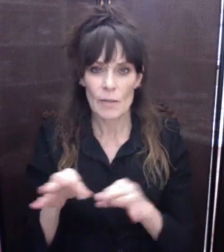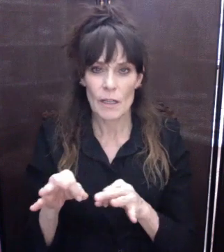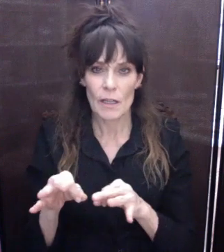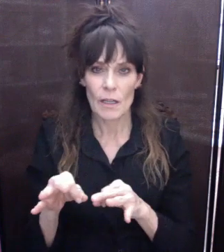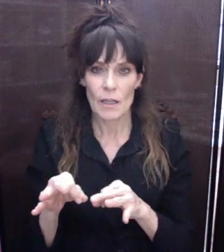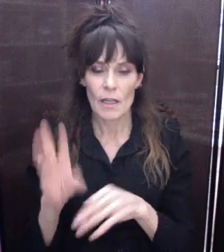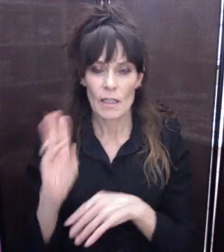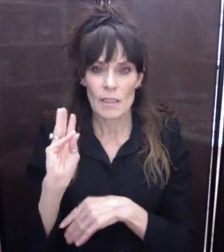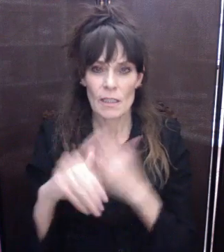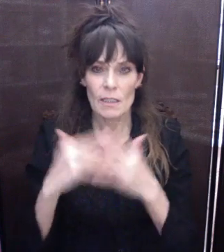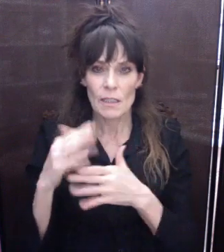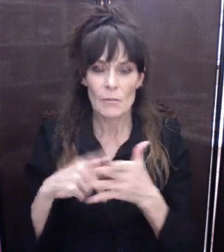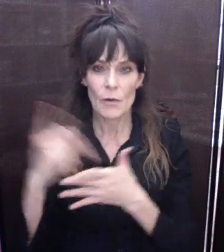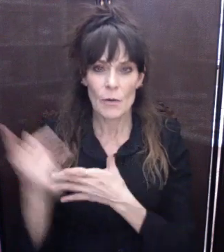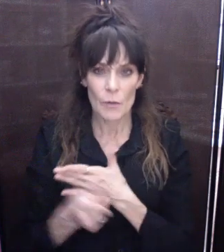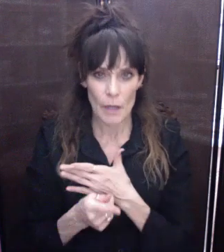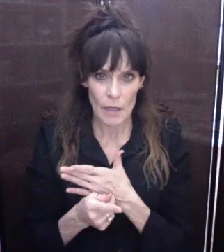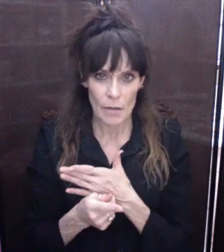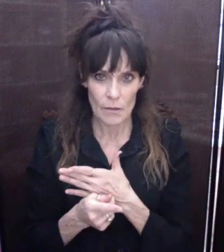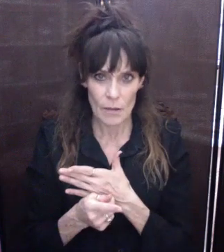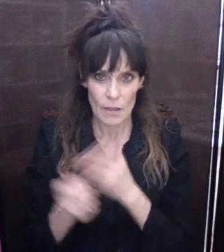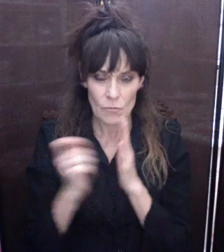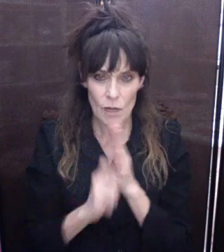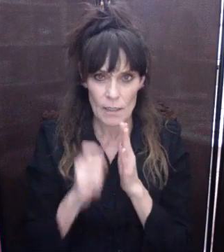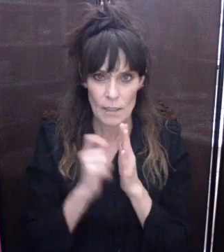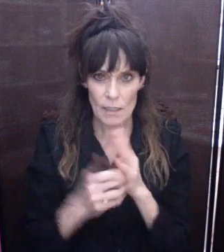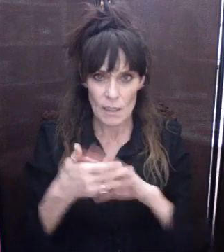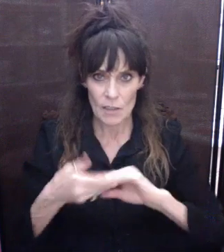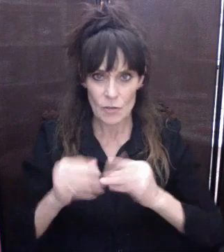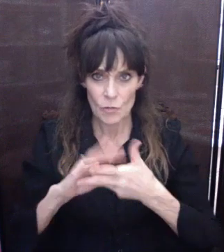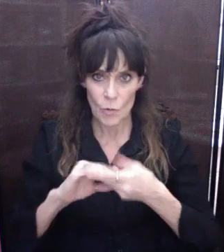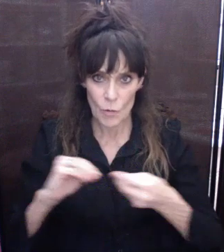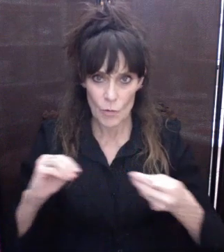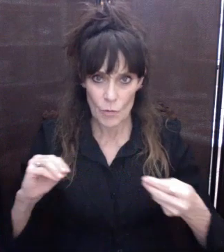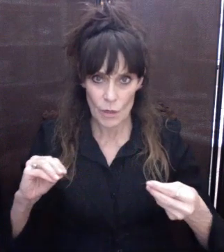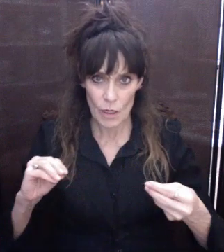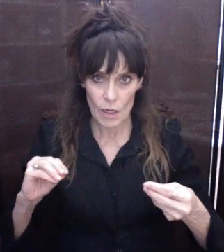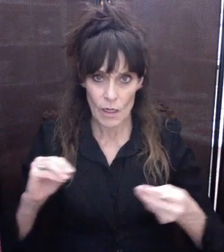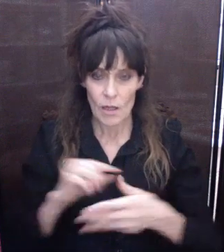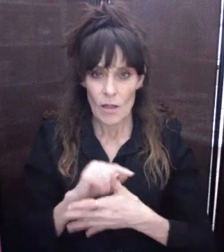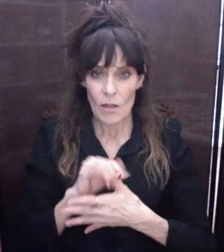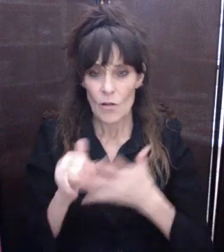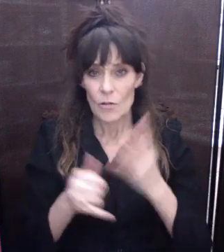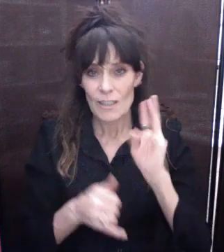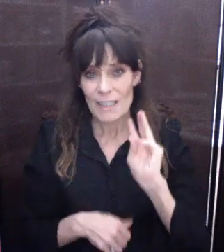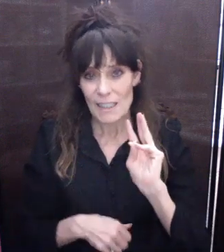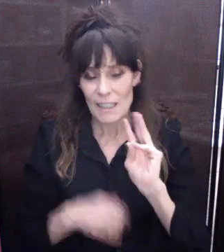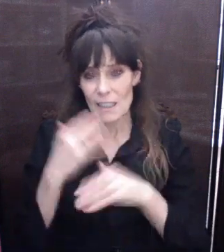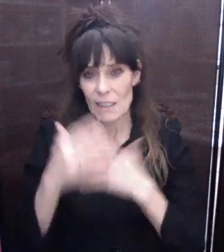6-step program and writes it in his story. And, you know, those 6 steps, as Earl